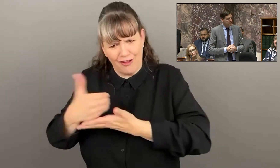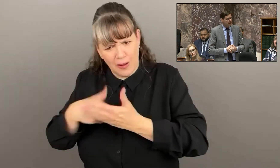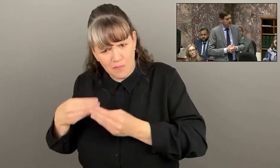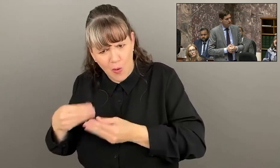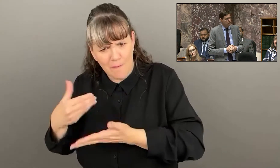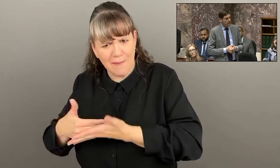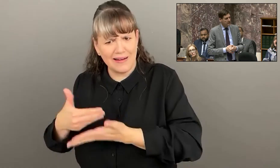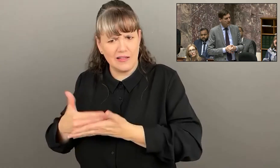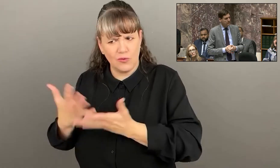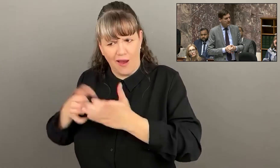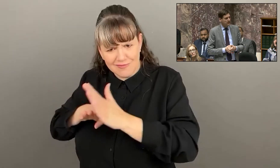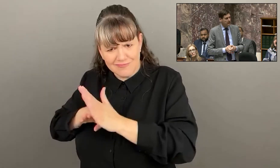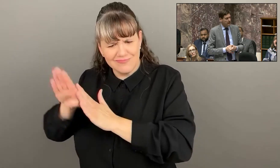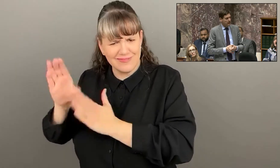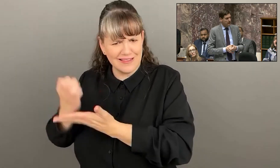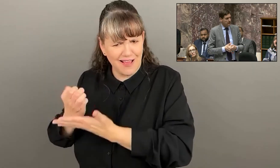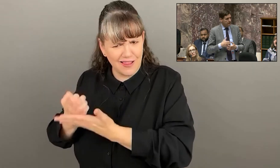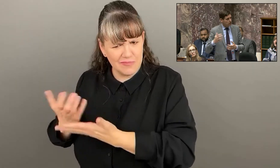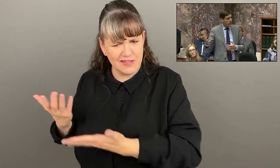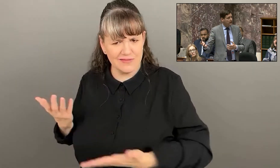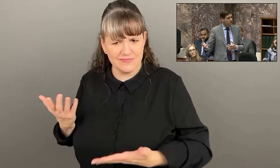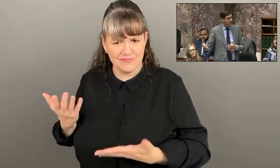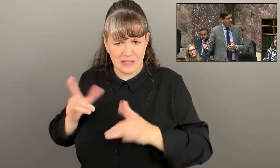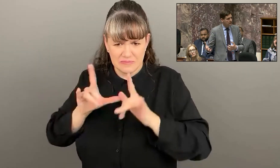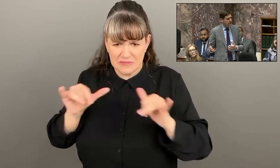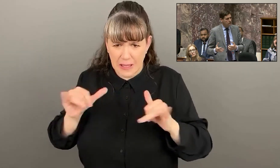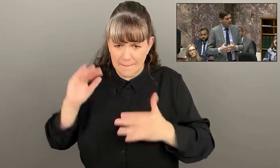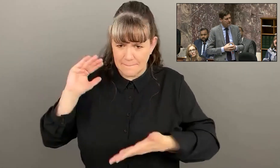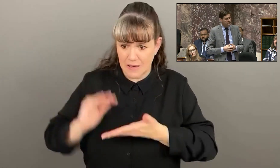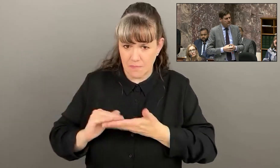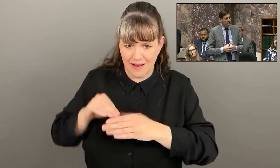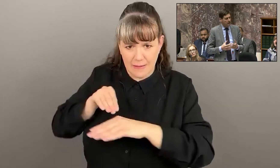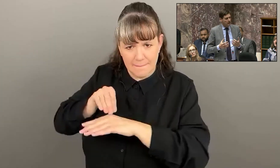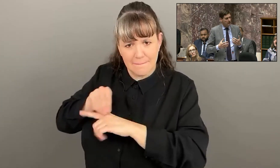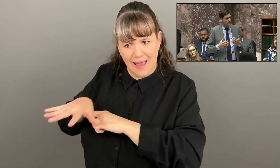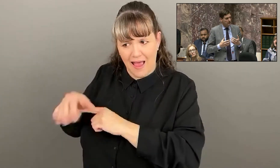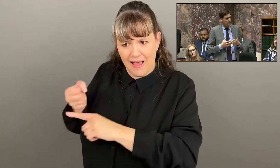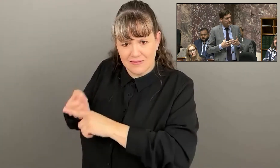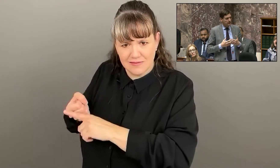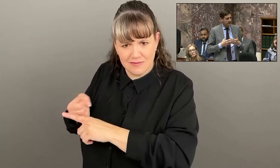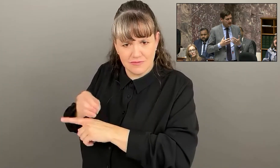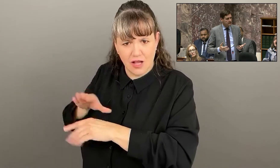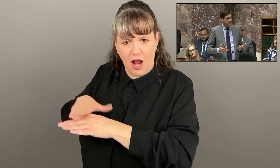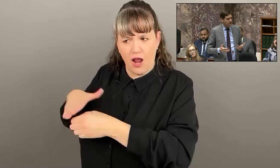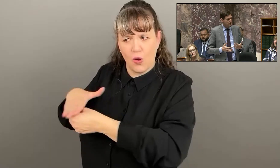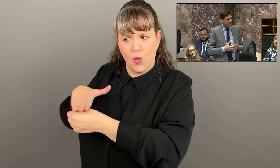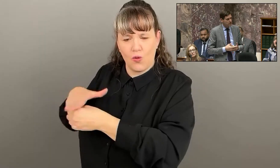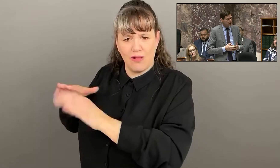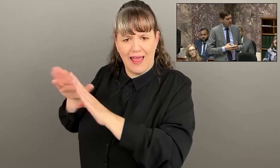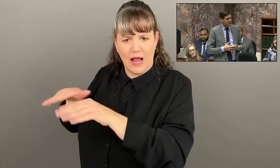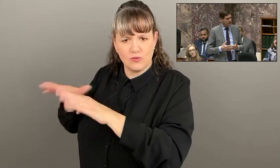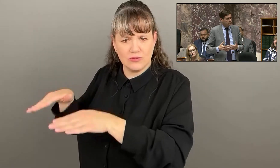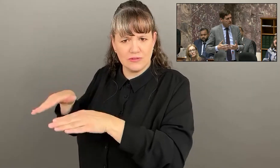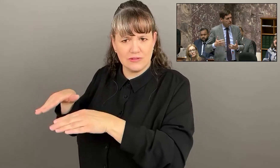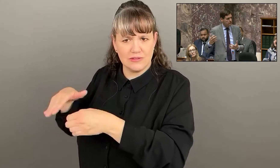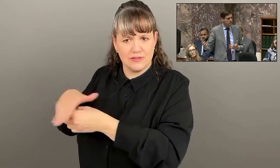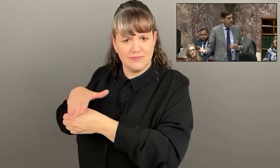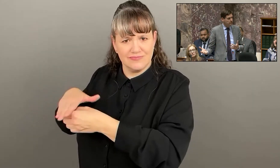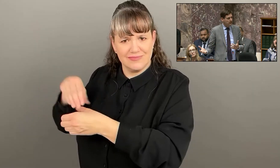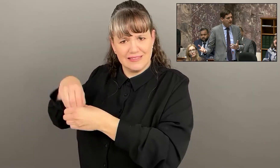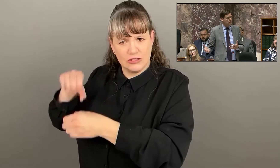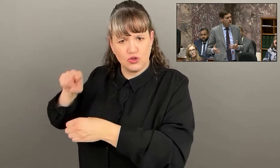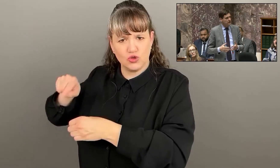minimizing impact on the local economy, on the local housing market in Squamish. I can't imagine the member suggesting these workers